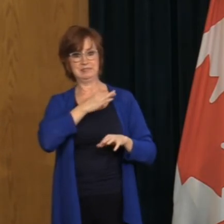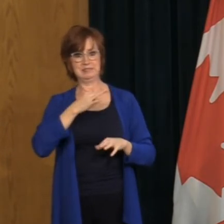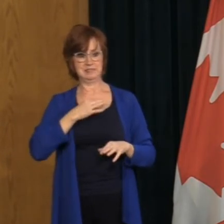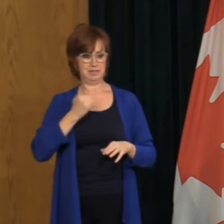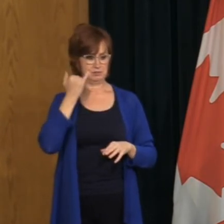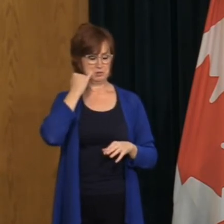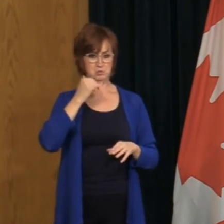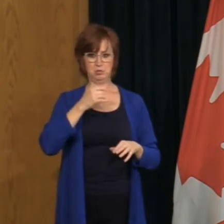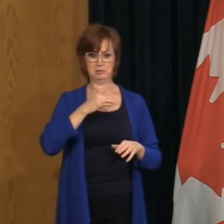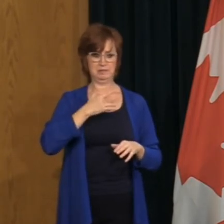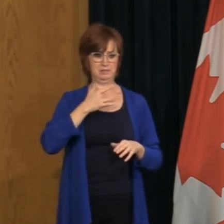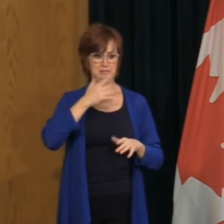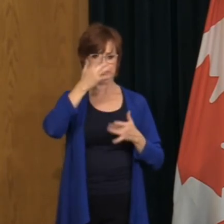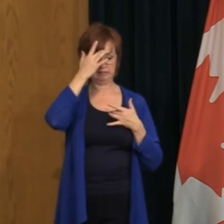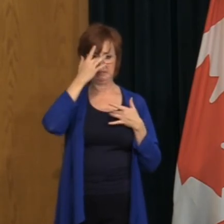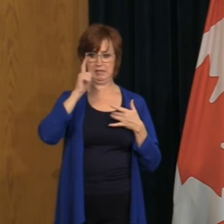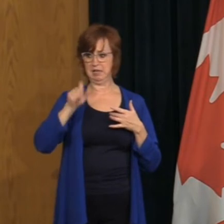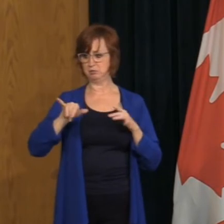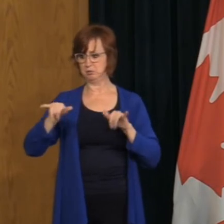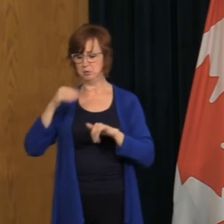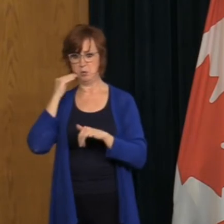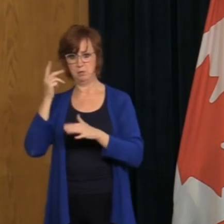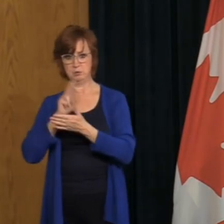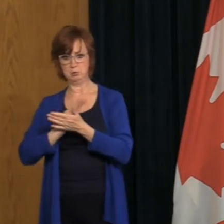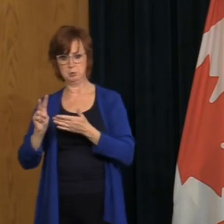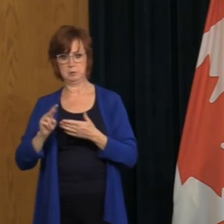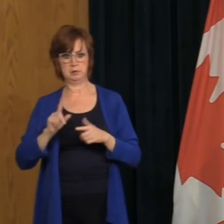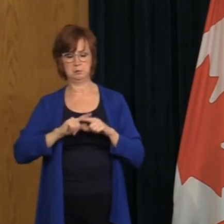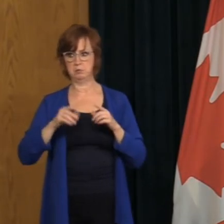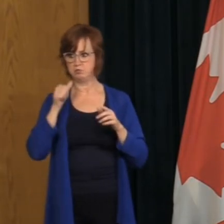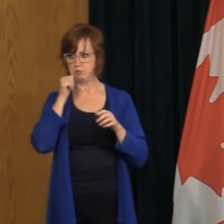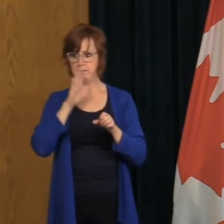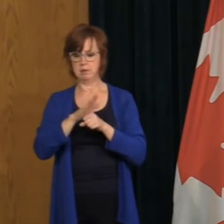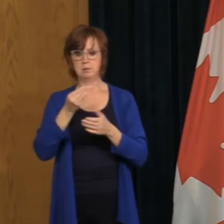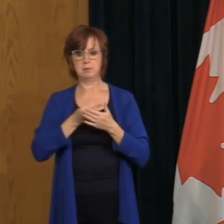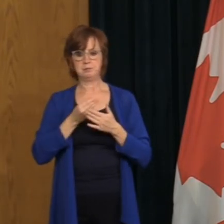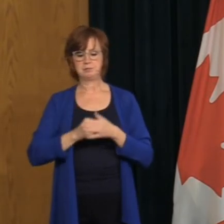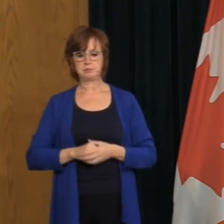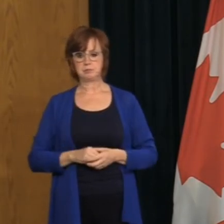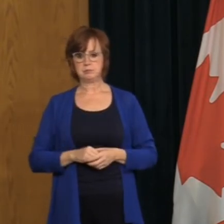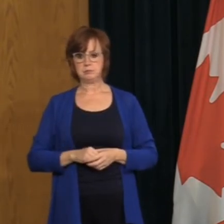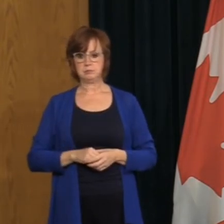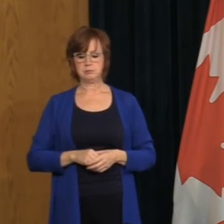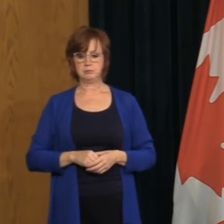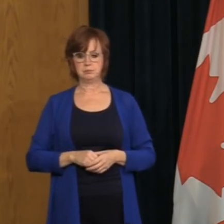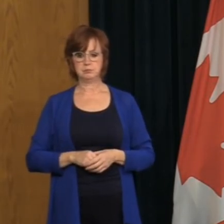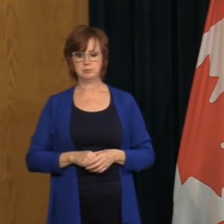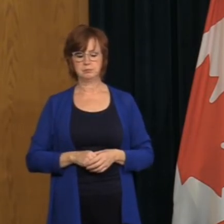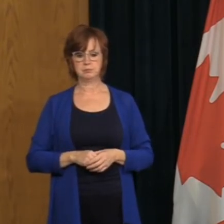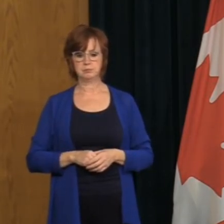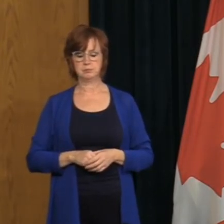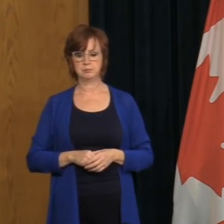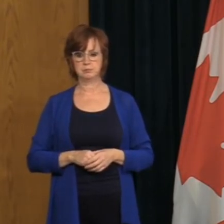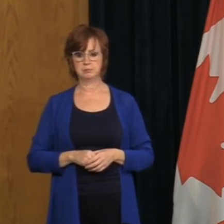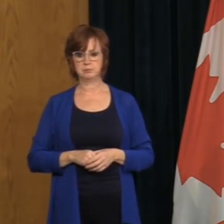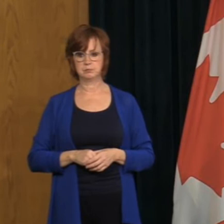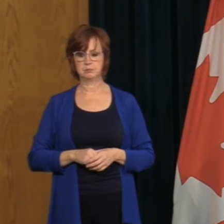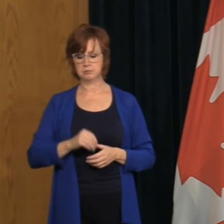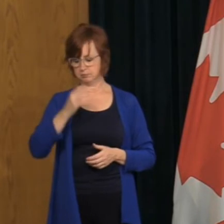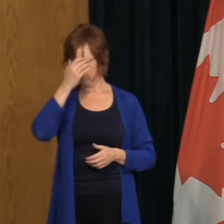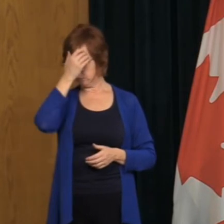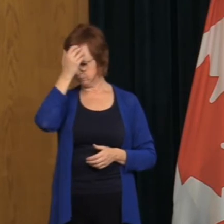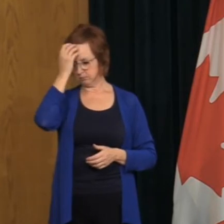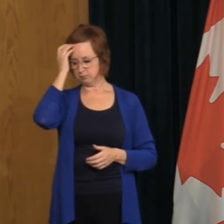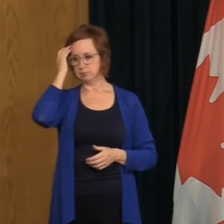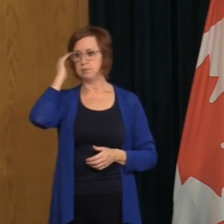do you even want that kind of help for Saskatchewan from the federal I think what government? you'll see on the long-term care home front is really there